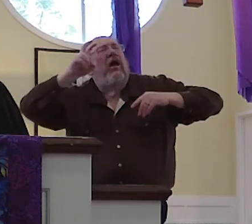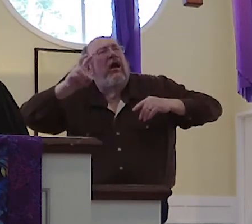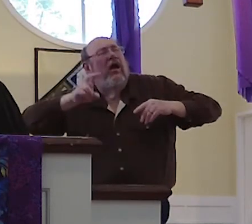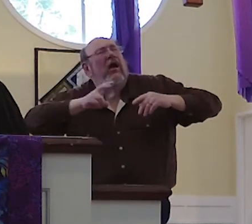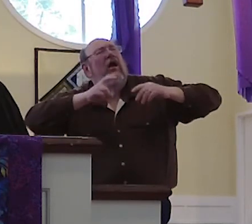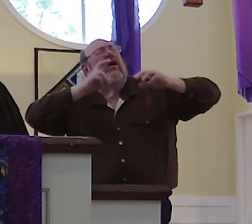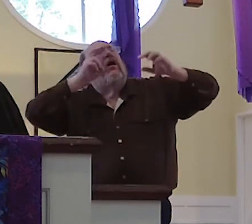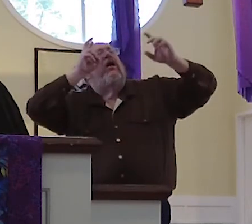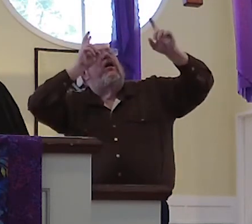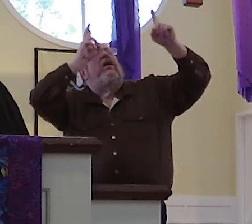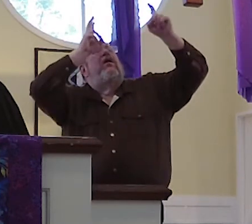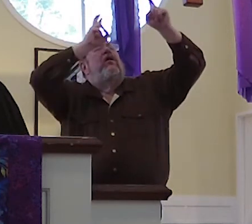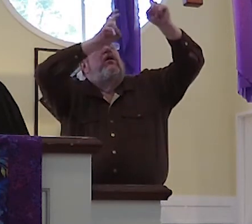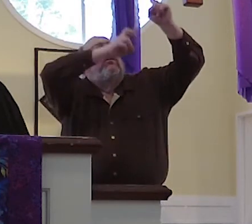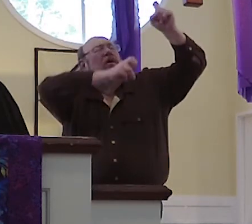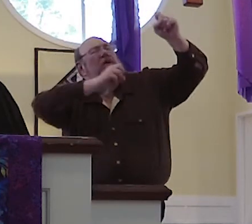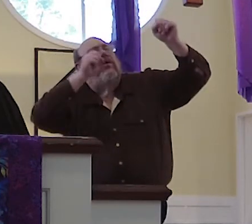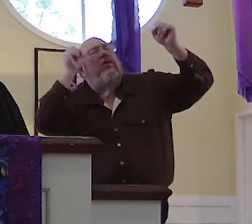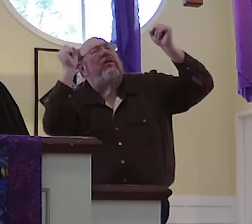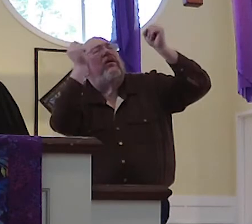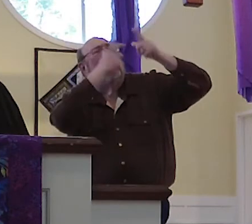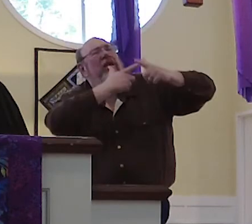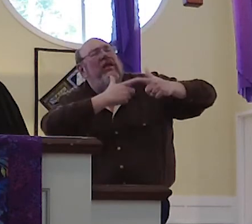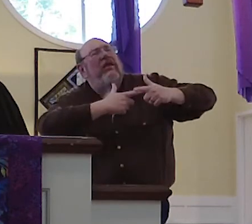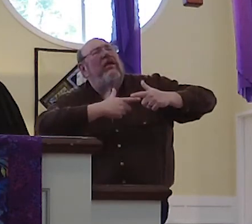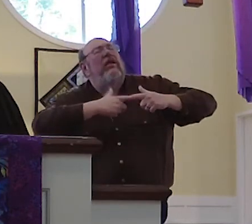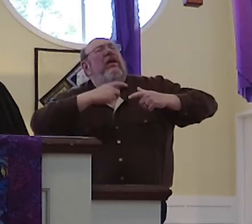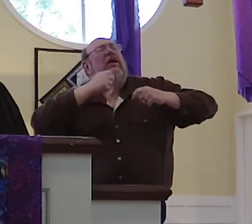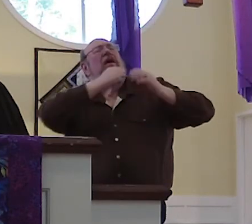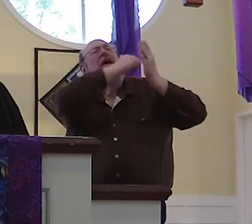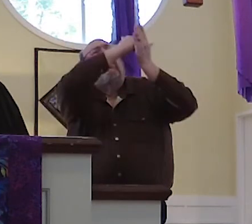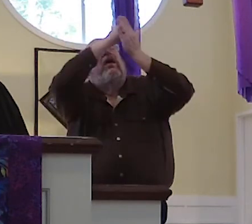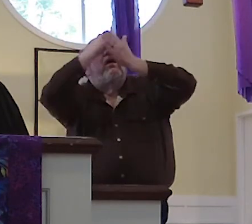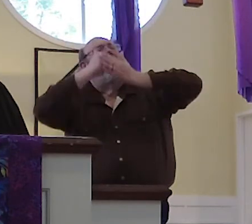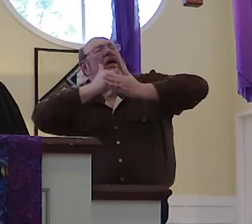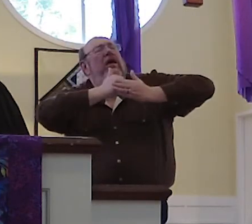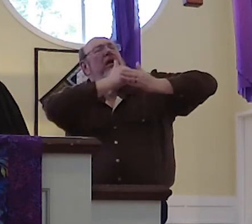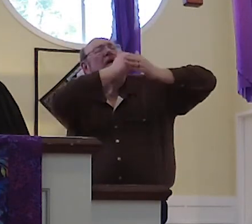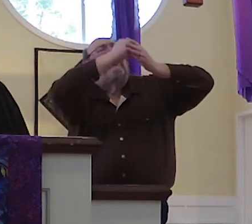that comes along. Help us on our way, O God.